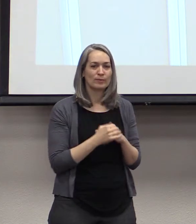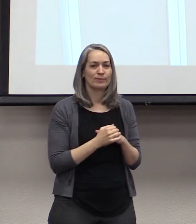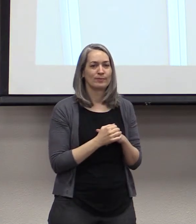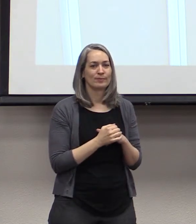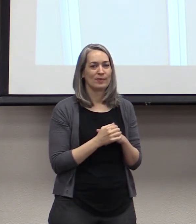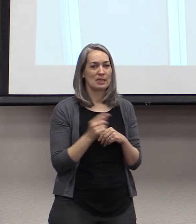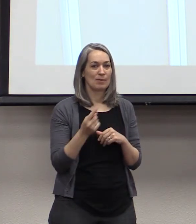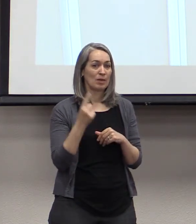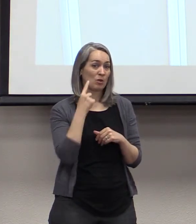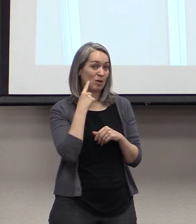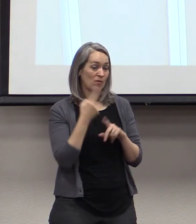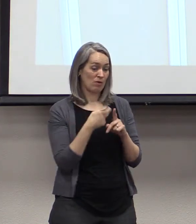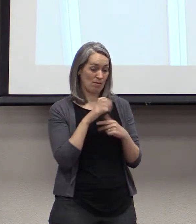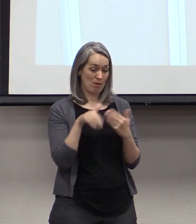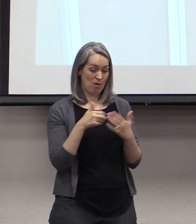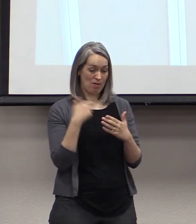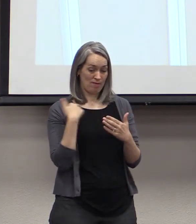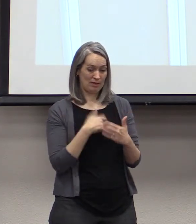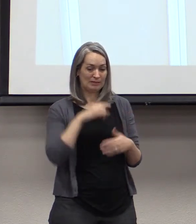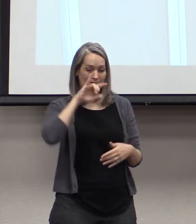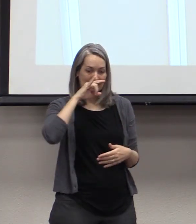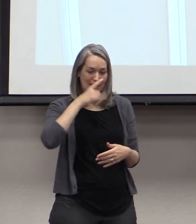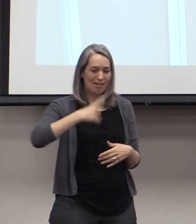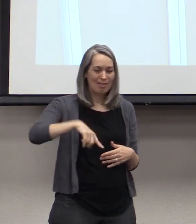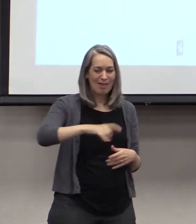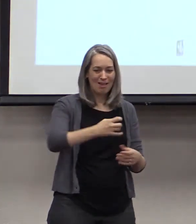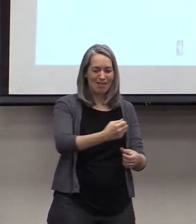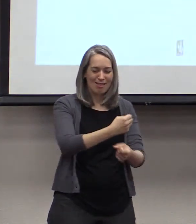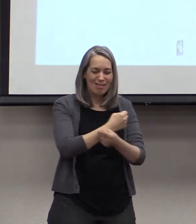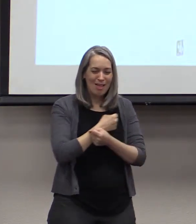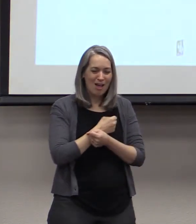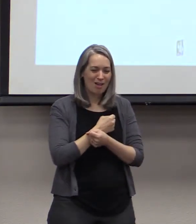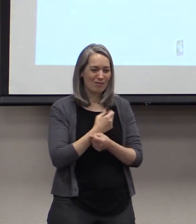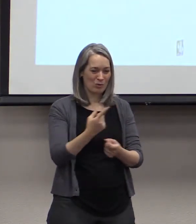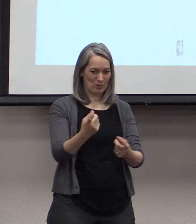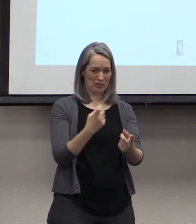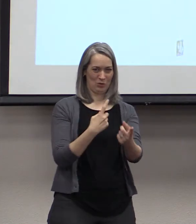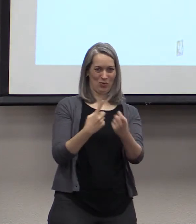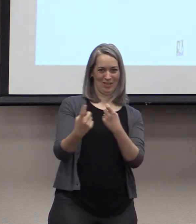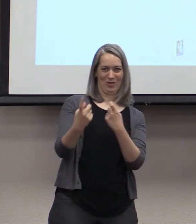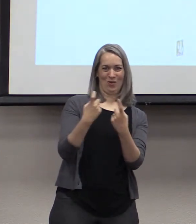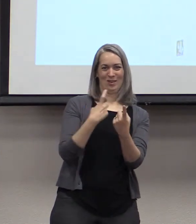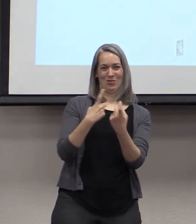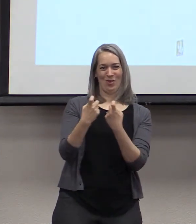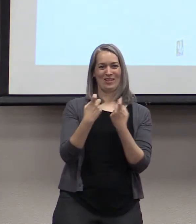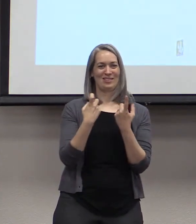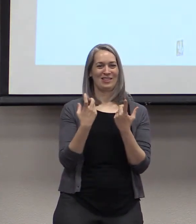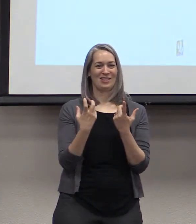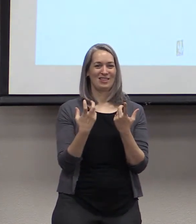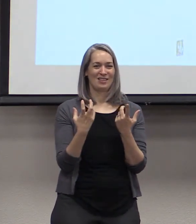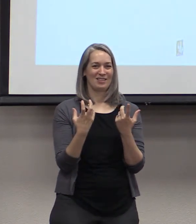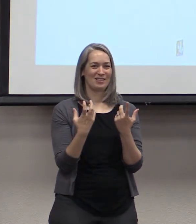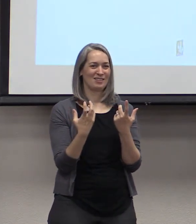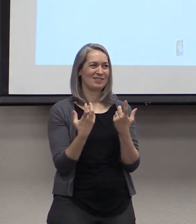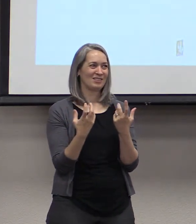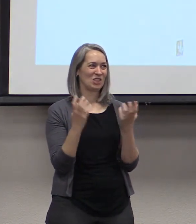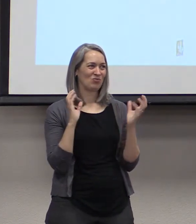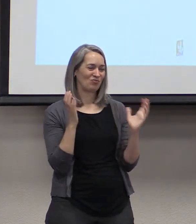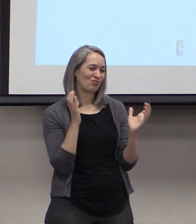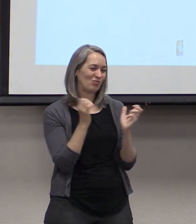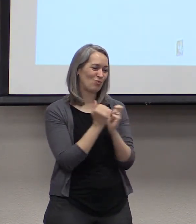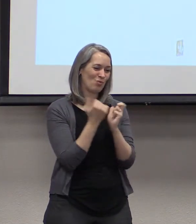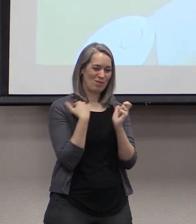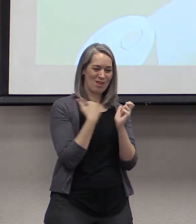Something that you'll hear from all of us is that these kids love to ask us questions and to really kind of meet us where we're at and try